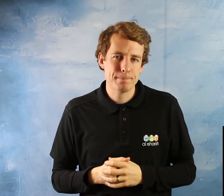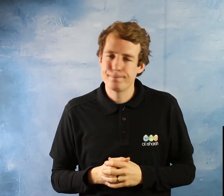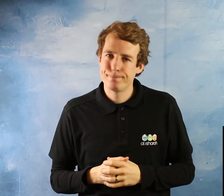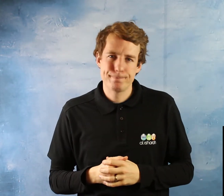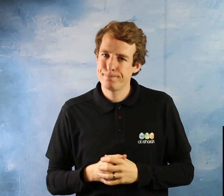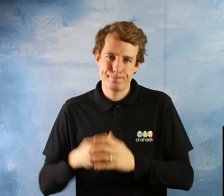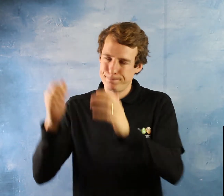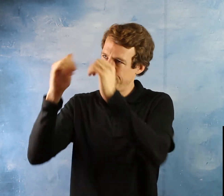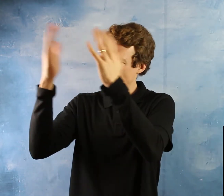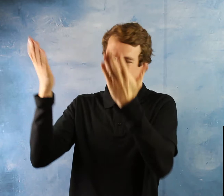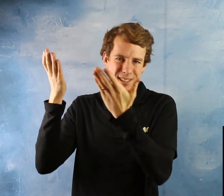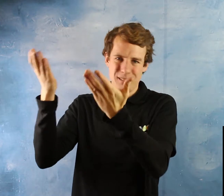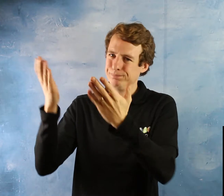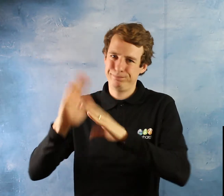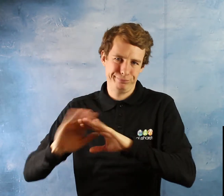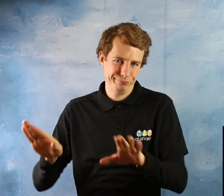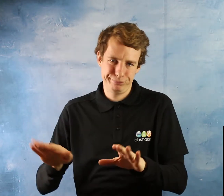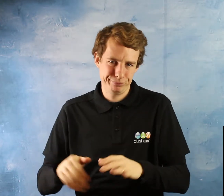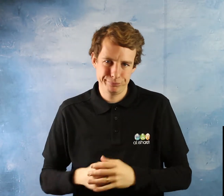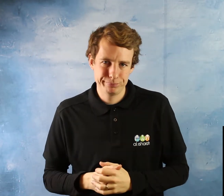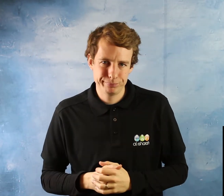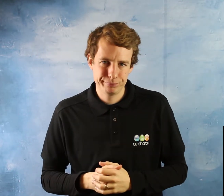some corruption to get it, to secure it, to keep it.